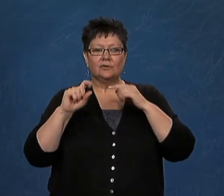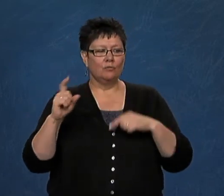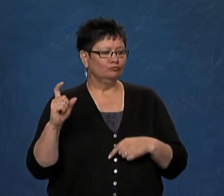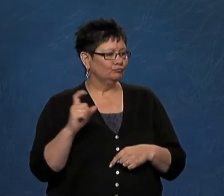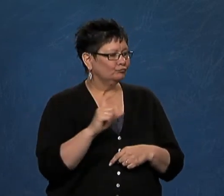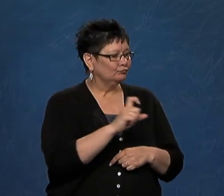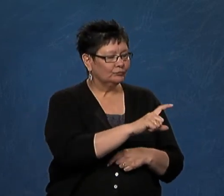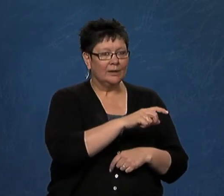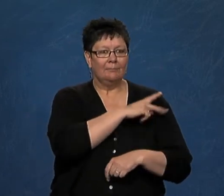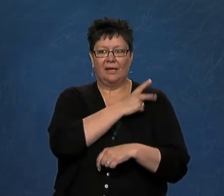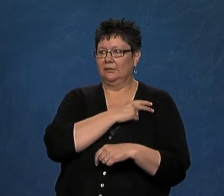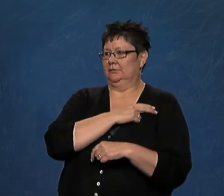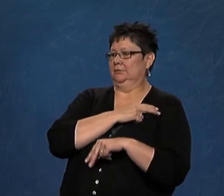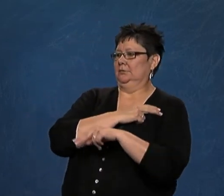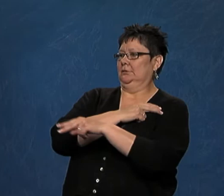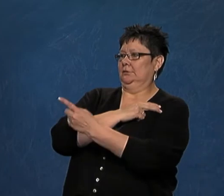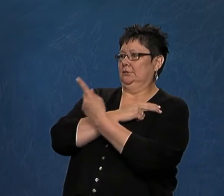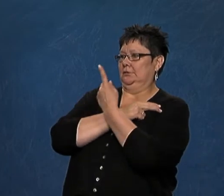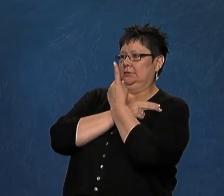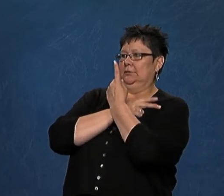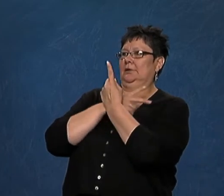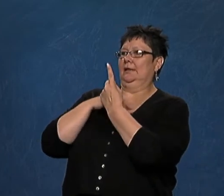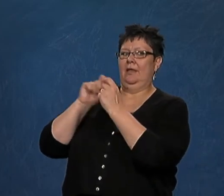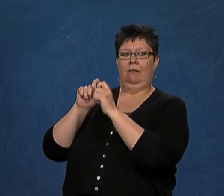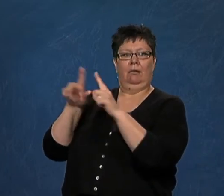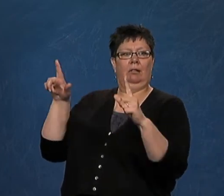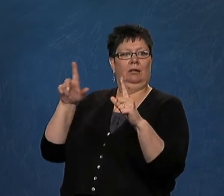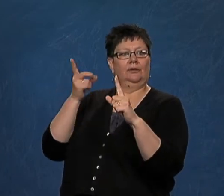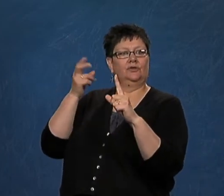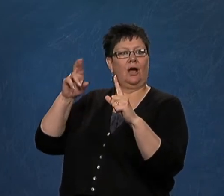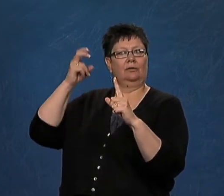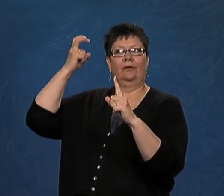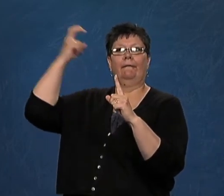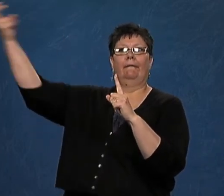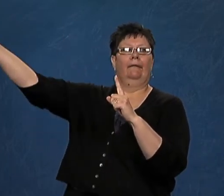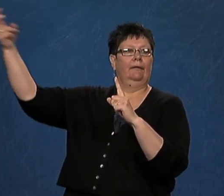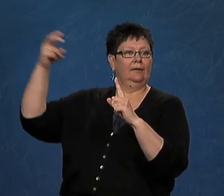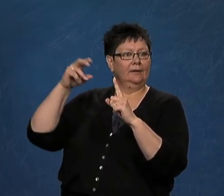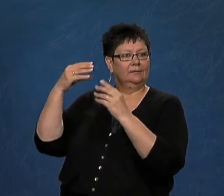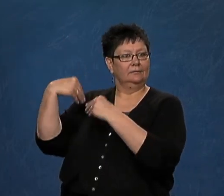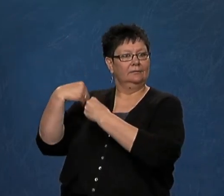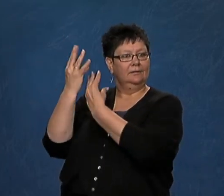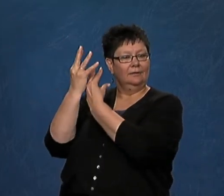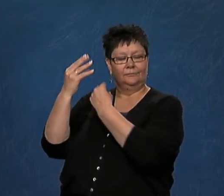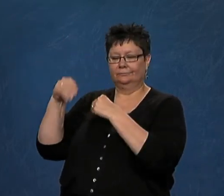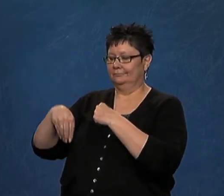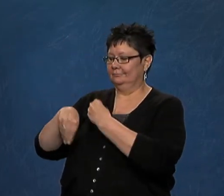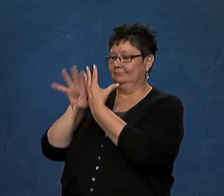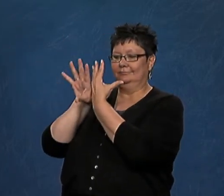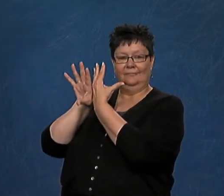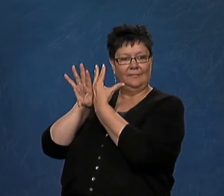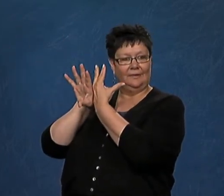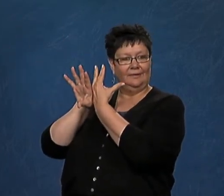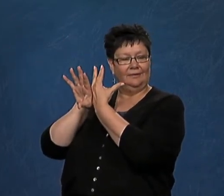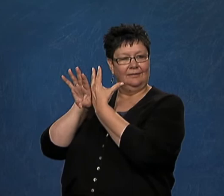the robot's face was a TV screen, and the patient had this robot in front of them with